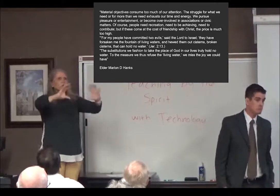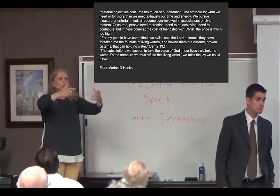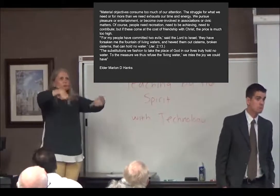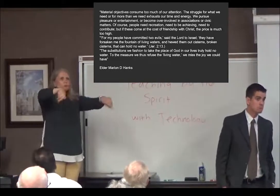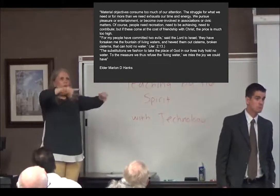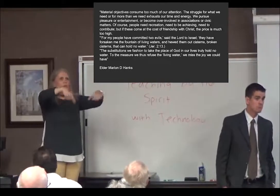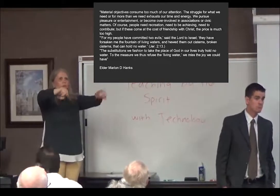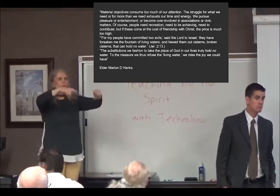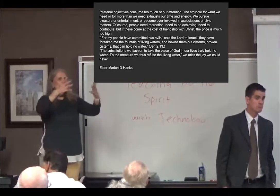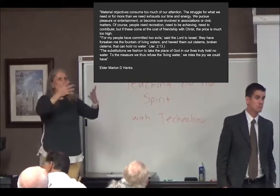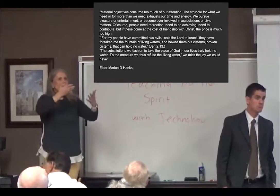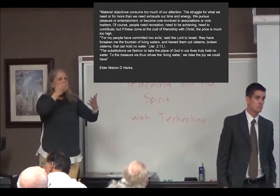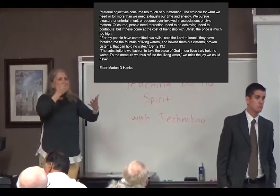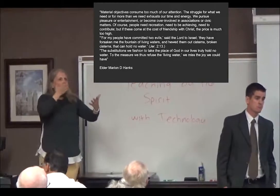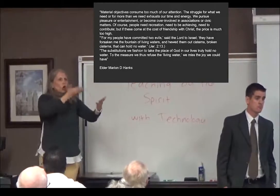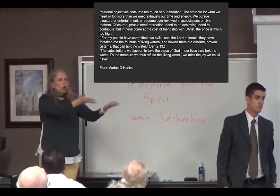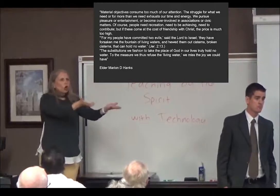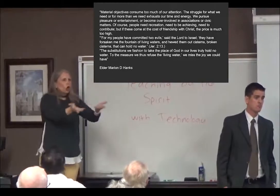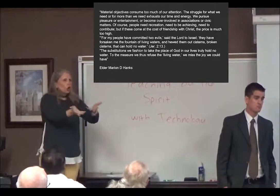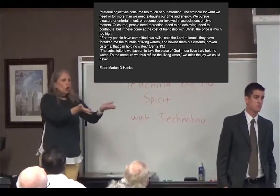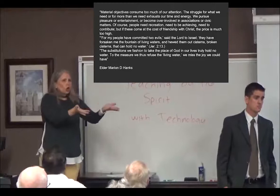For deafblind in the group, maybe what's better,